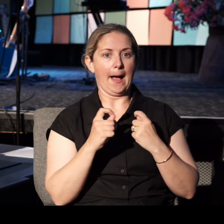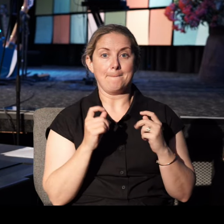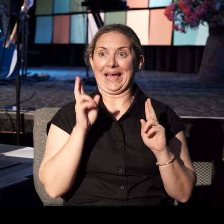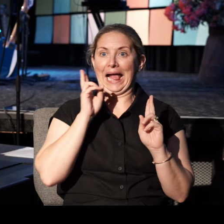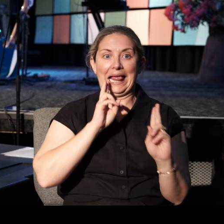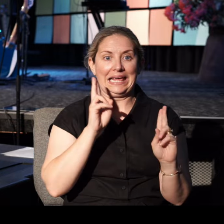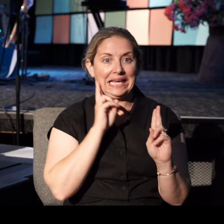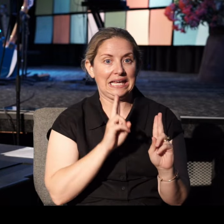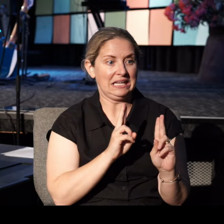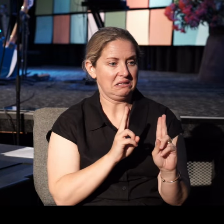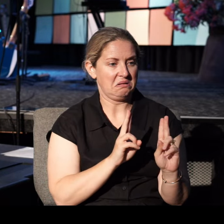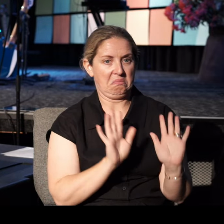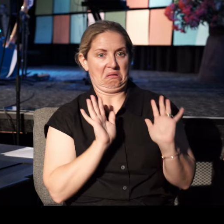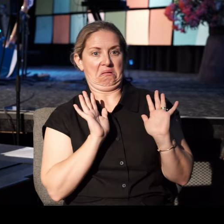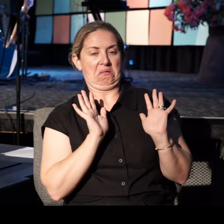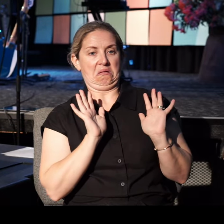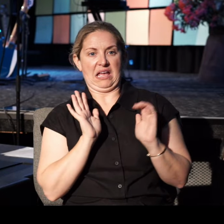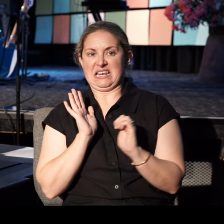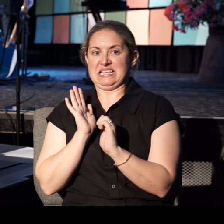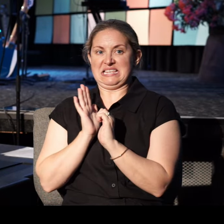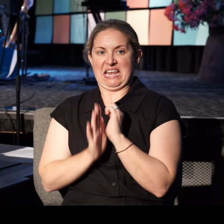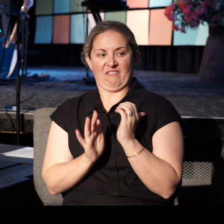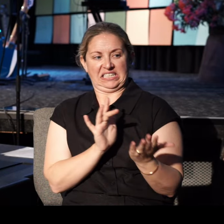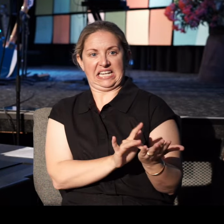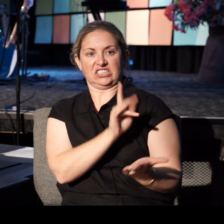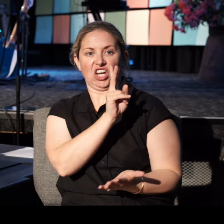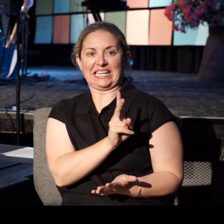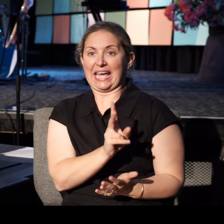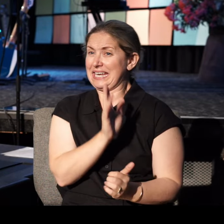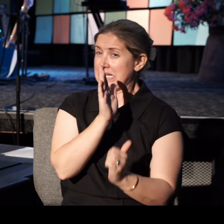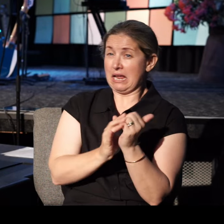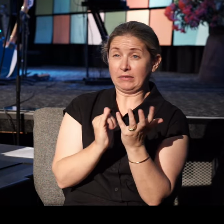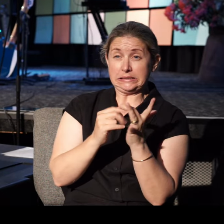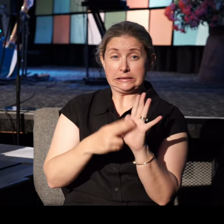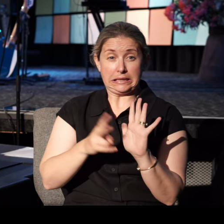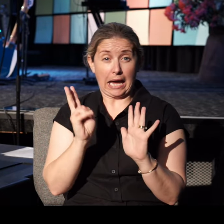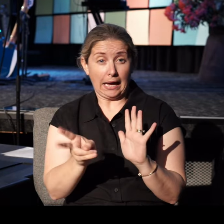Of course, we still toy with sewerage, hard to believe though it is.